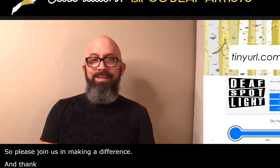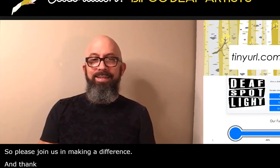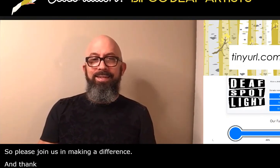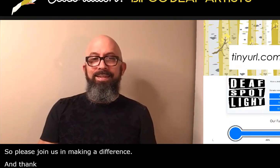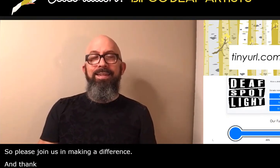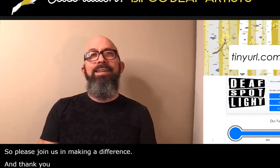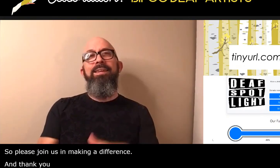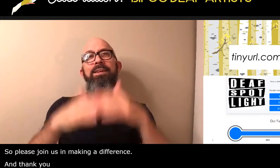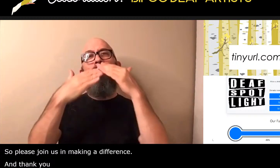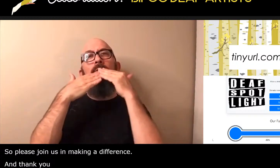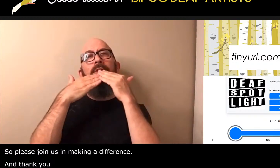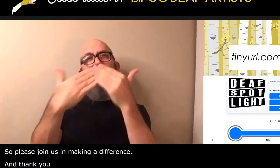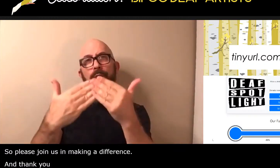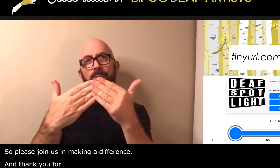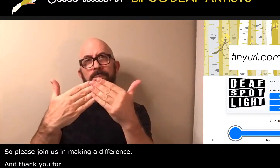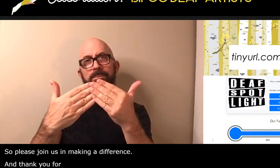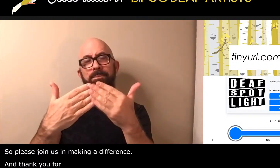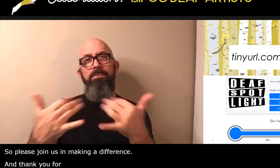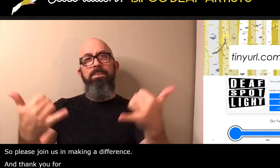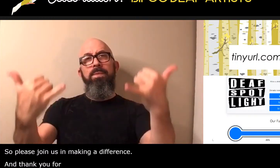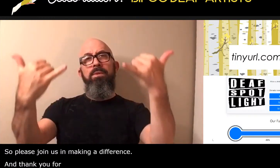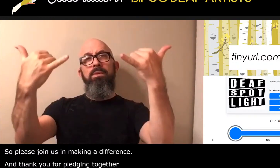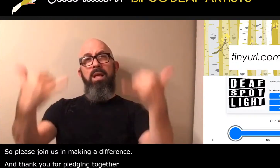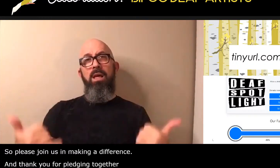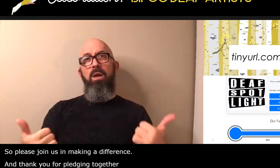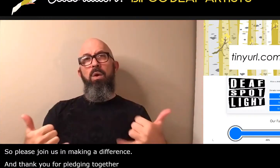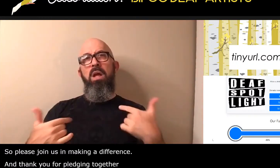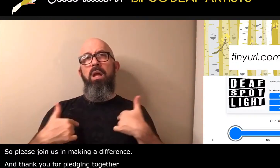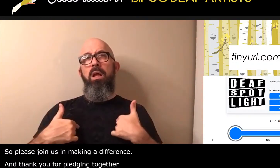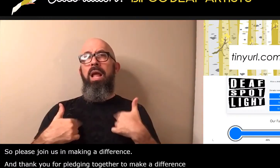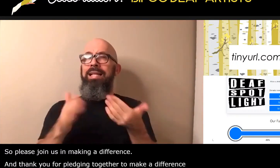pledging together to make a difference for Deaf Spotlight.